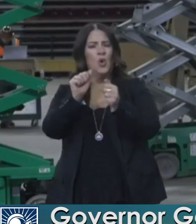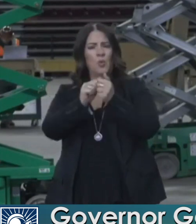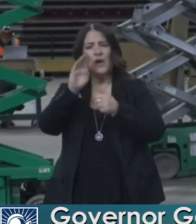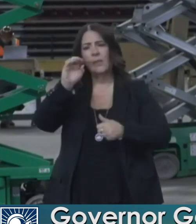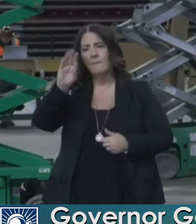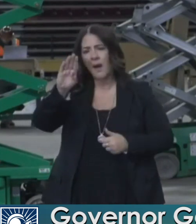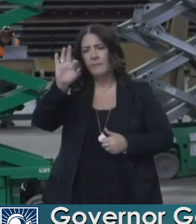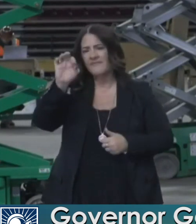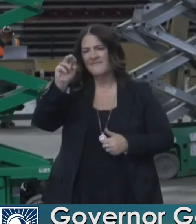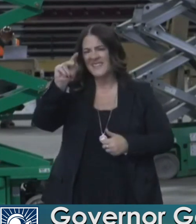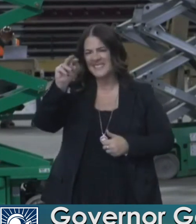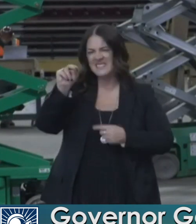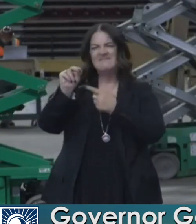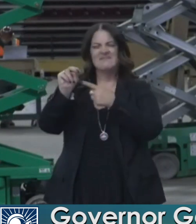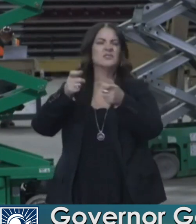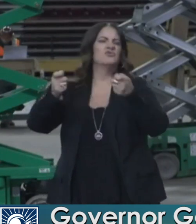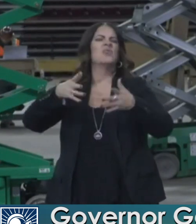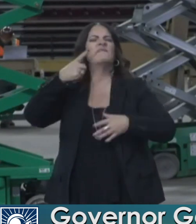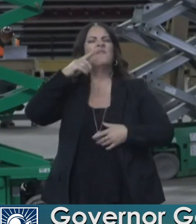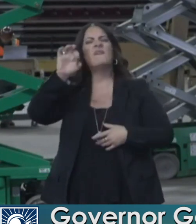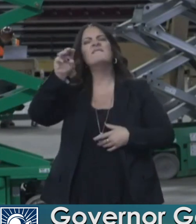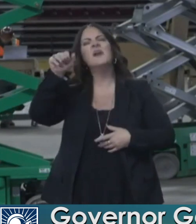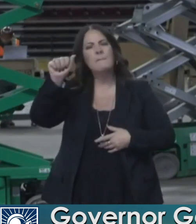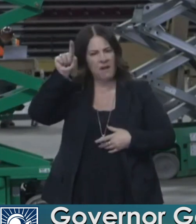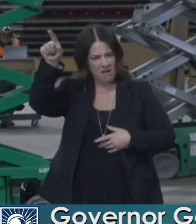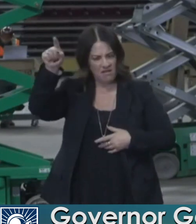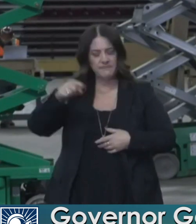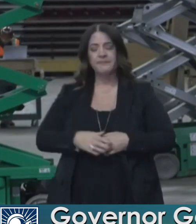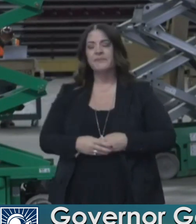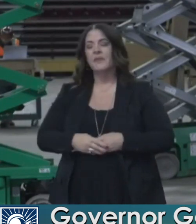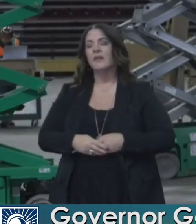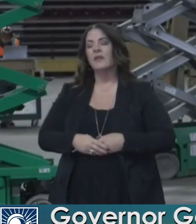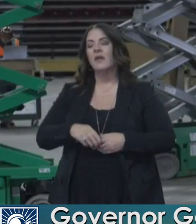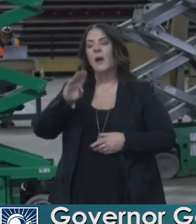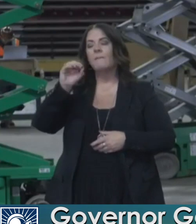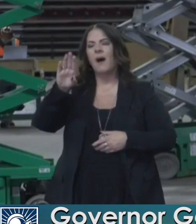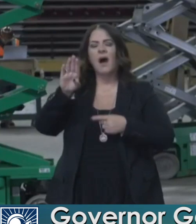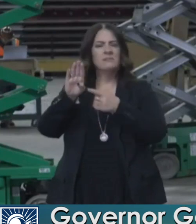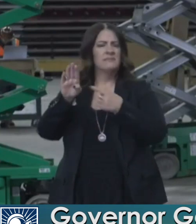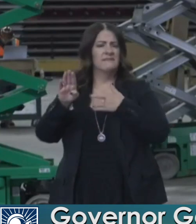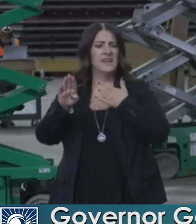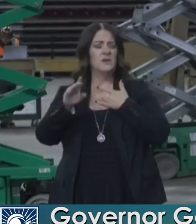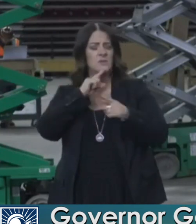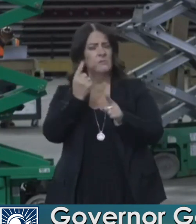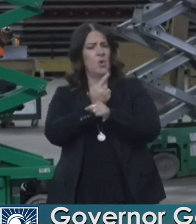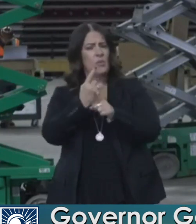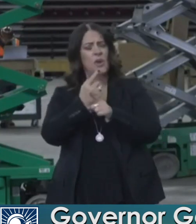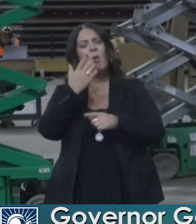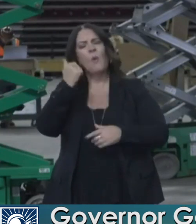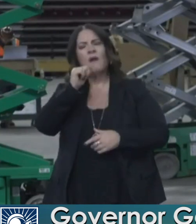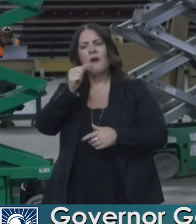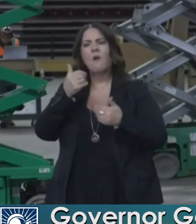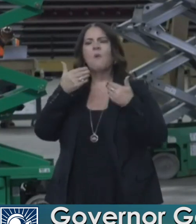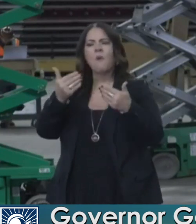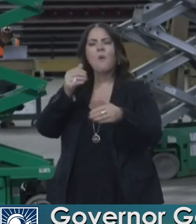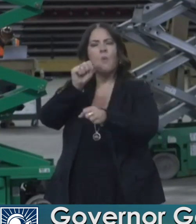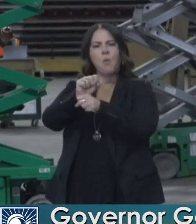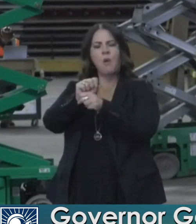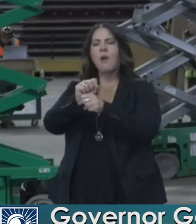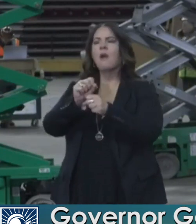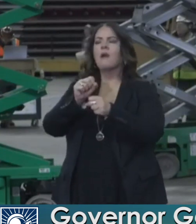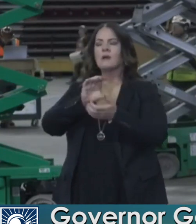regional director of FEMA, and Bob felt it was more appropriate if we can work within that